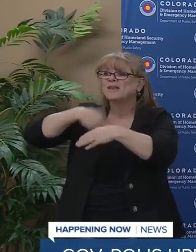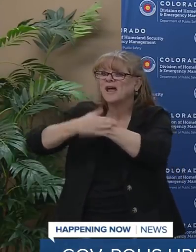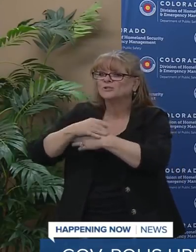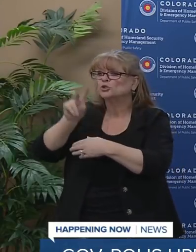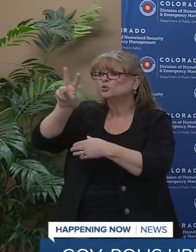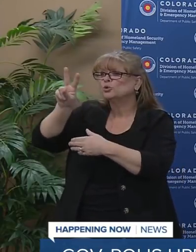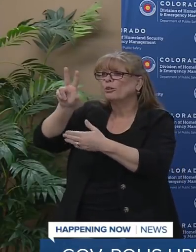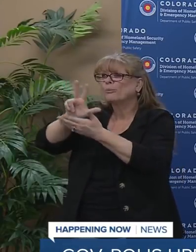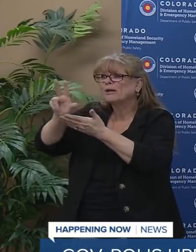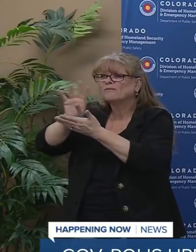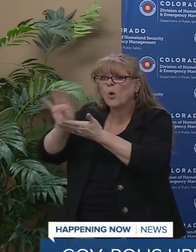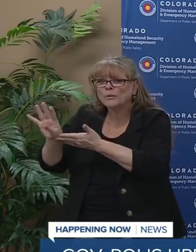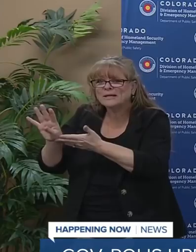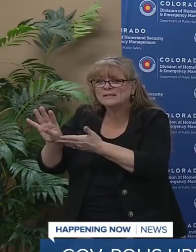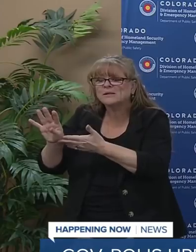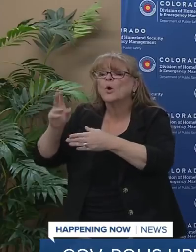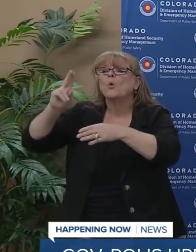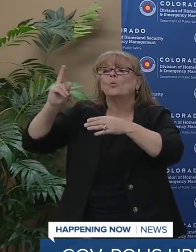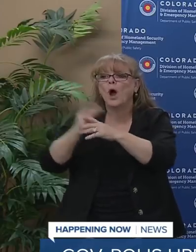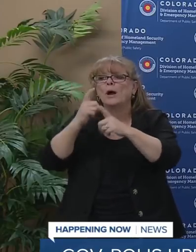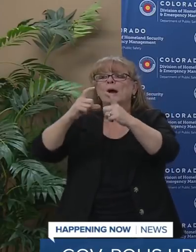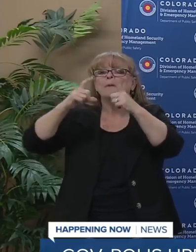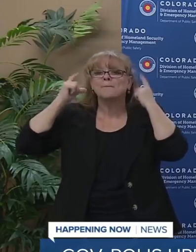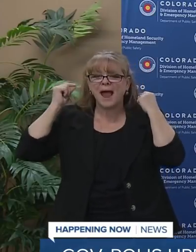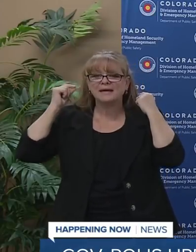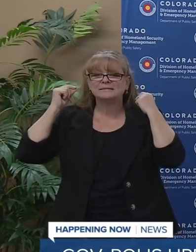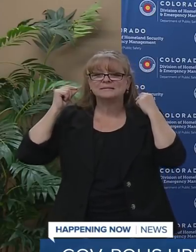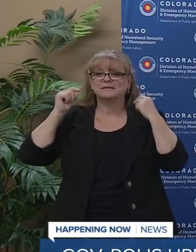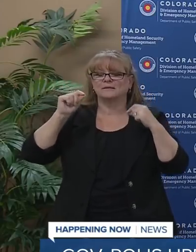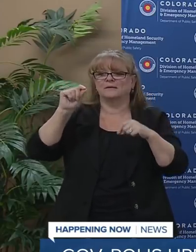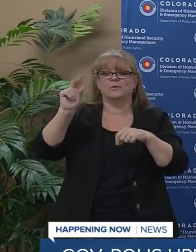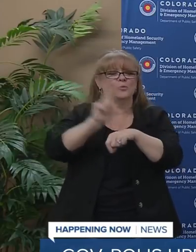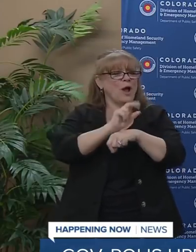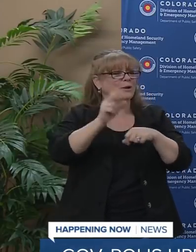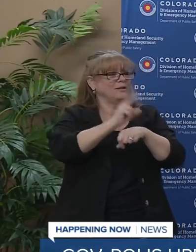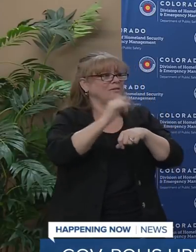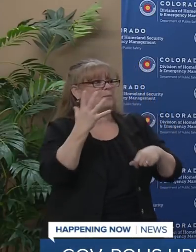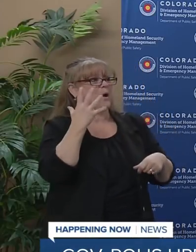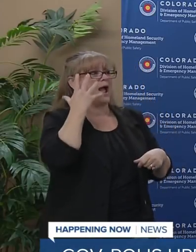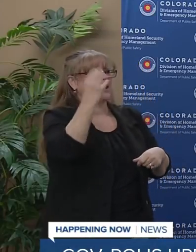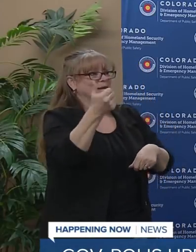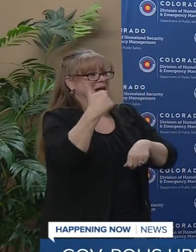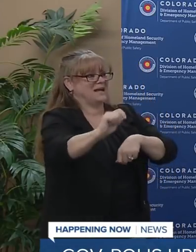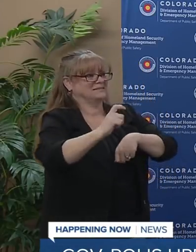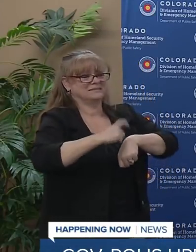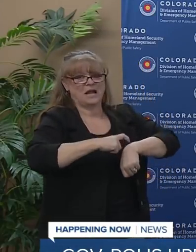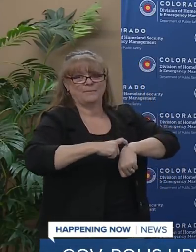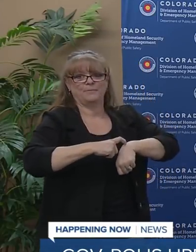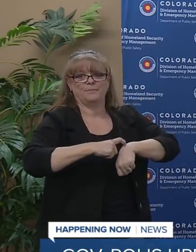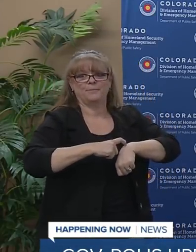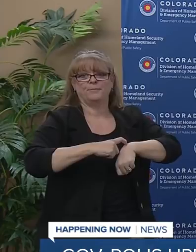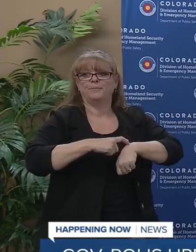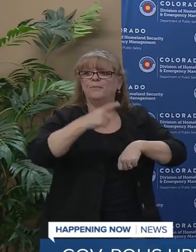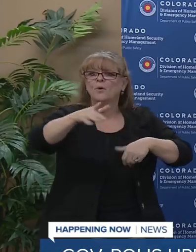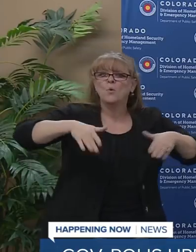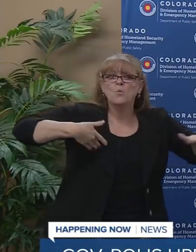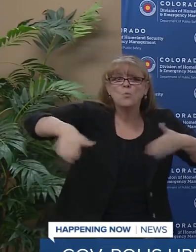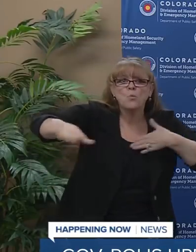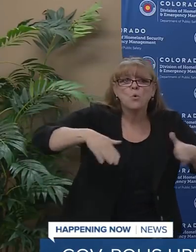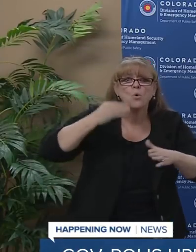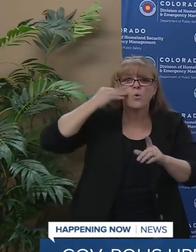is by wearing a mask whenever you're out in your neighborhood, at the grocery store, helping to save lives, and